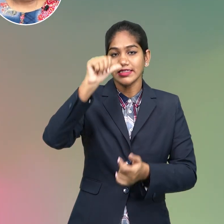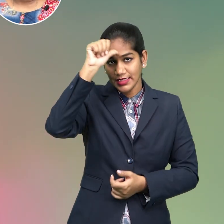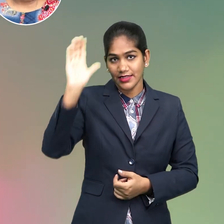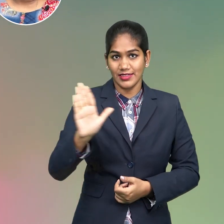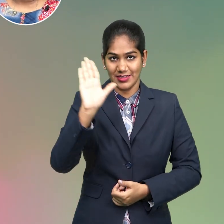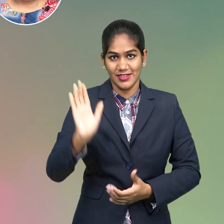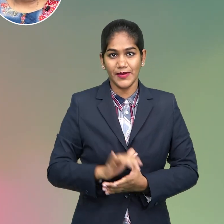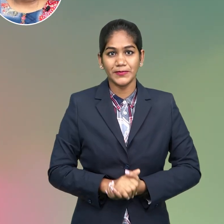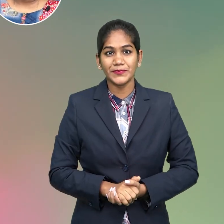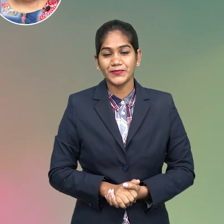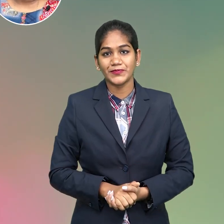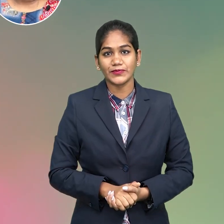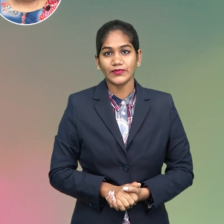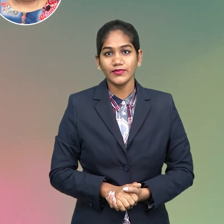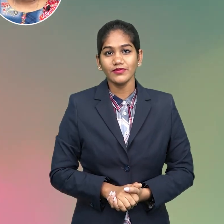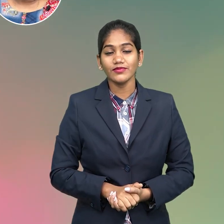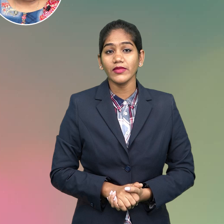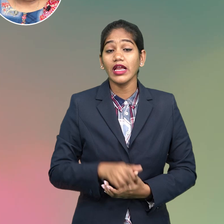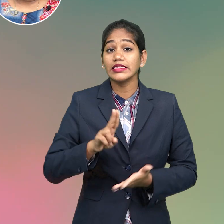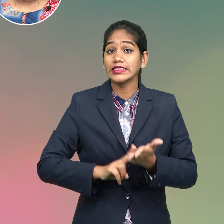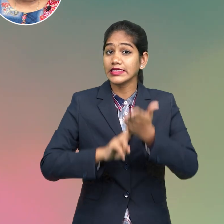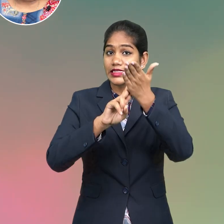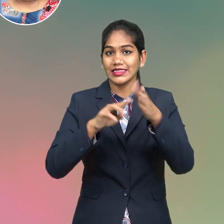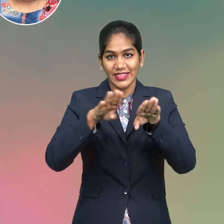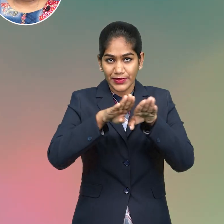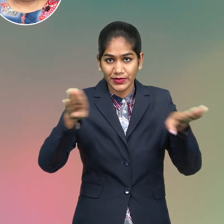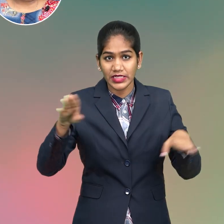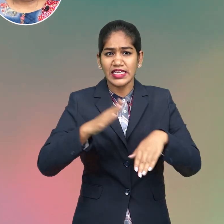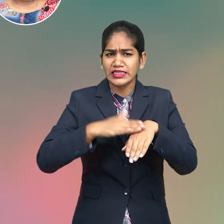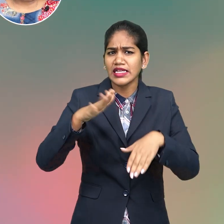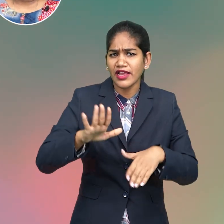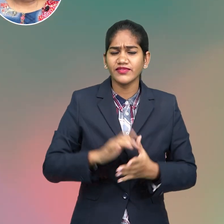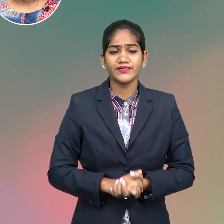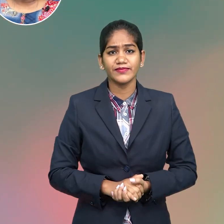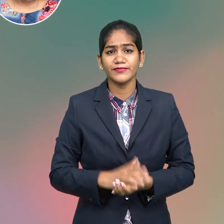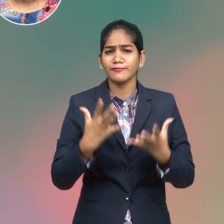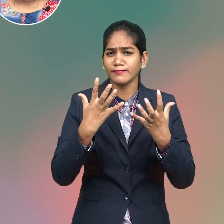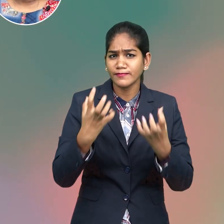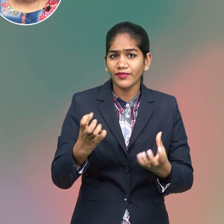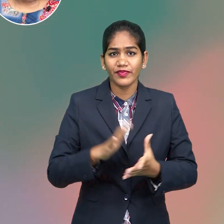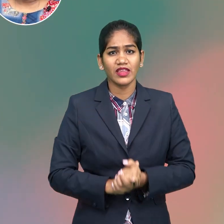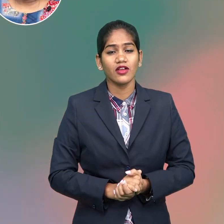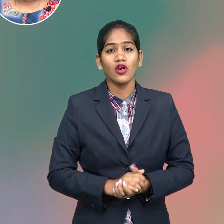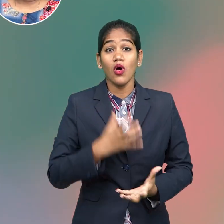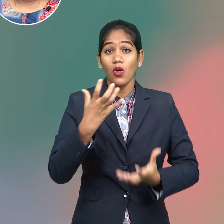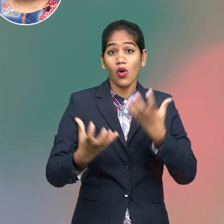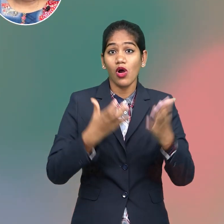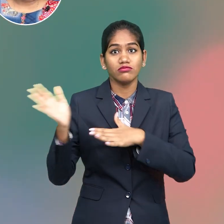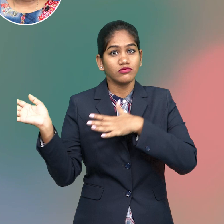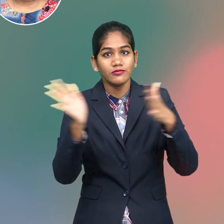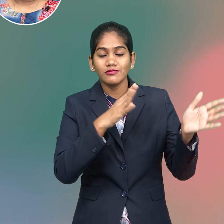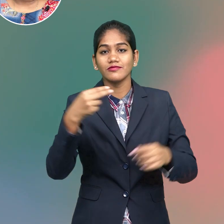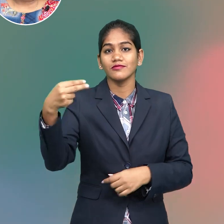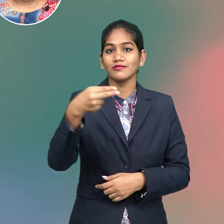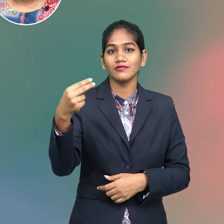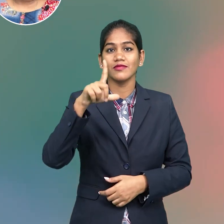The northern plains experiences dry and hot winds